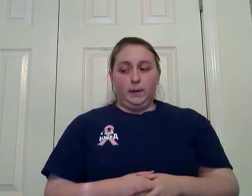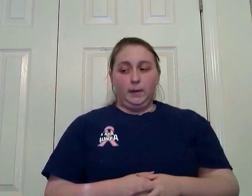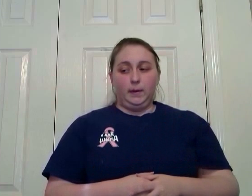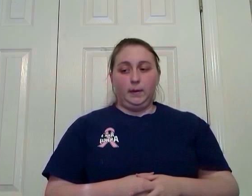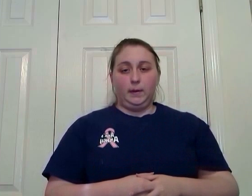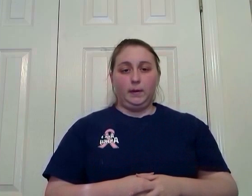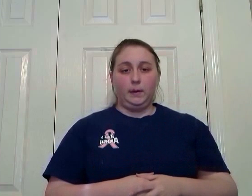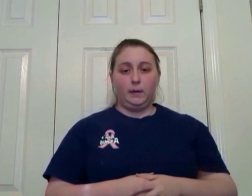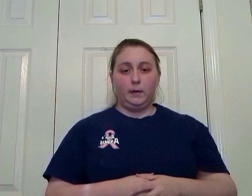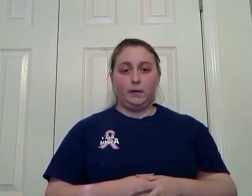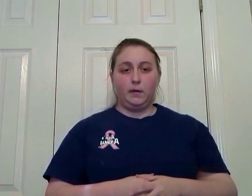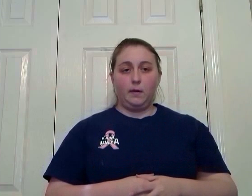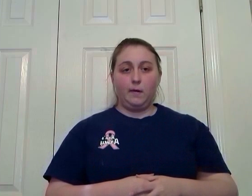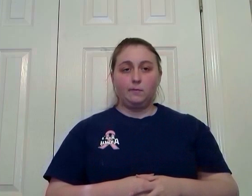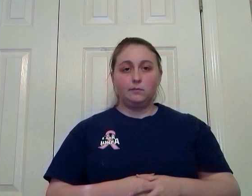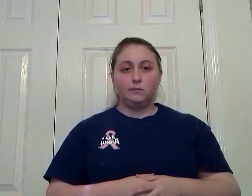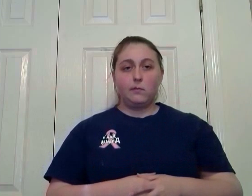How much sail to take in during heavy weather.